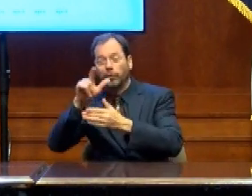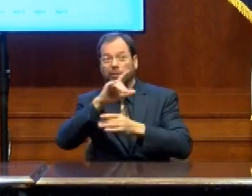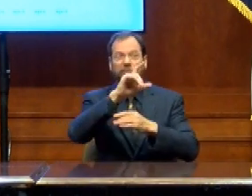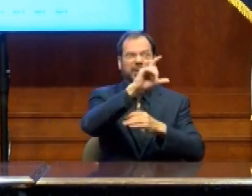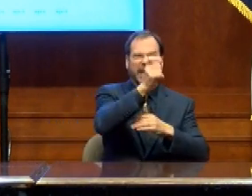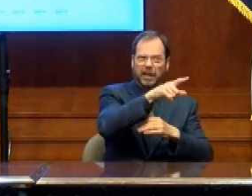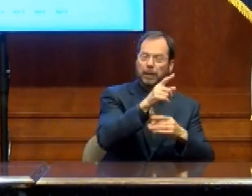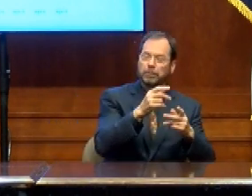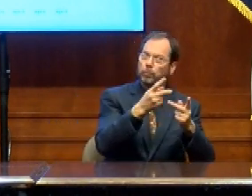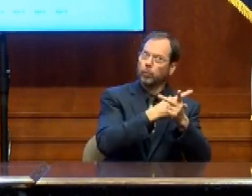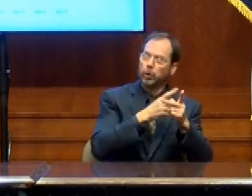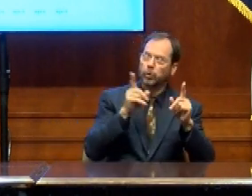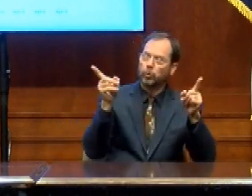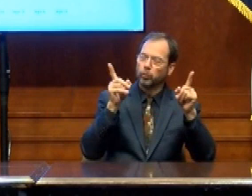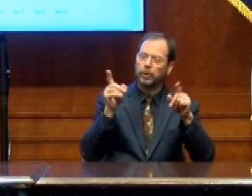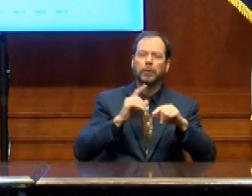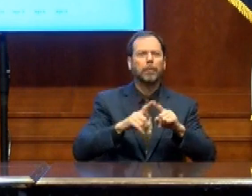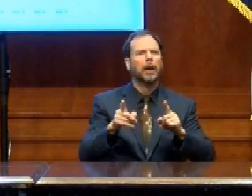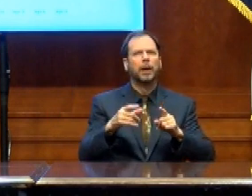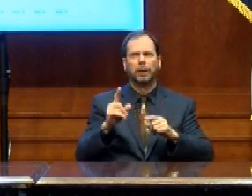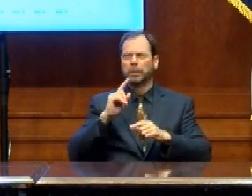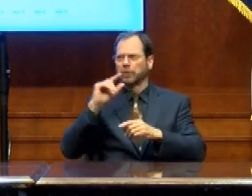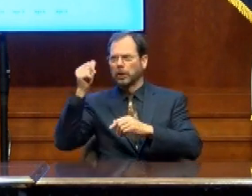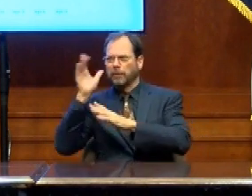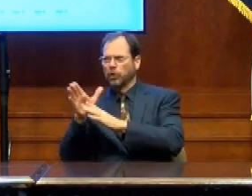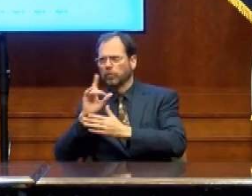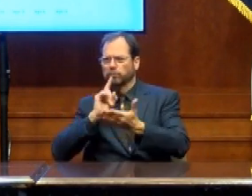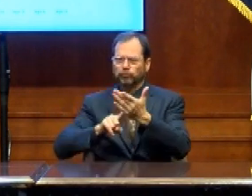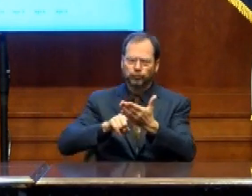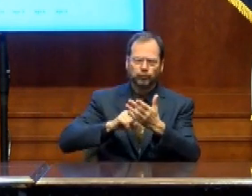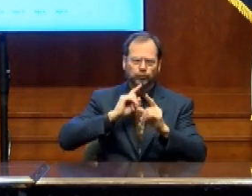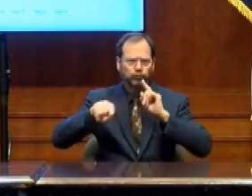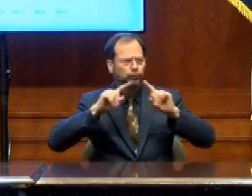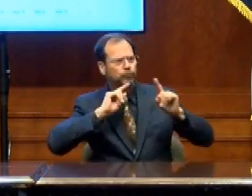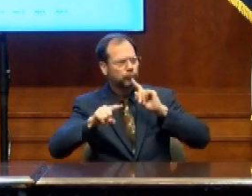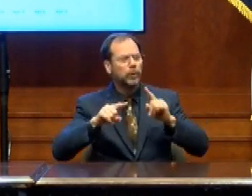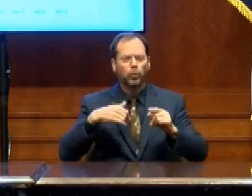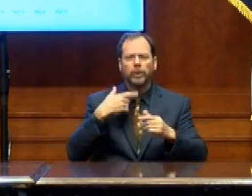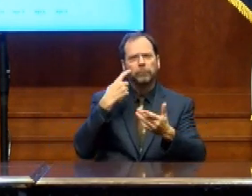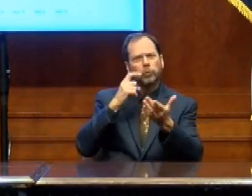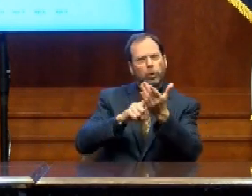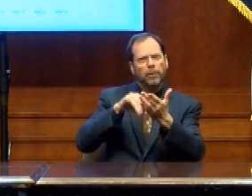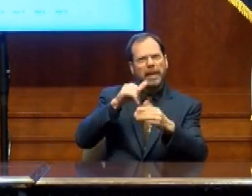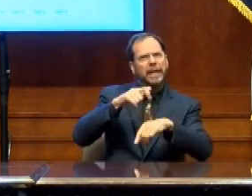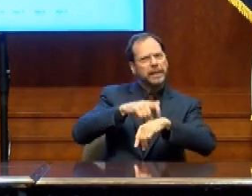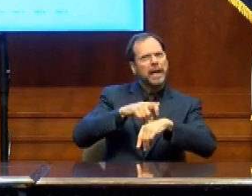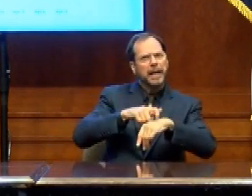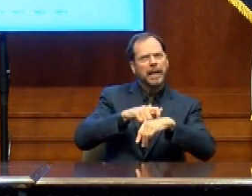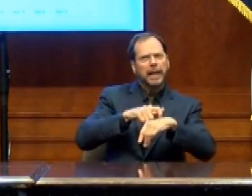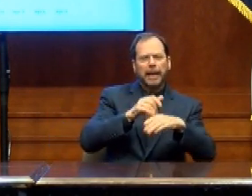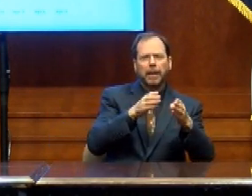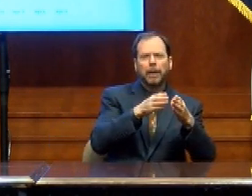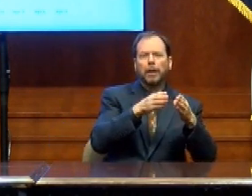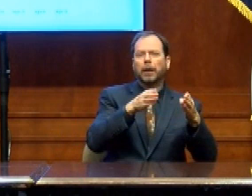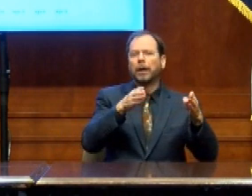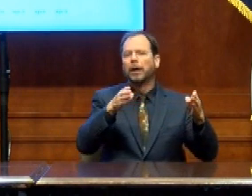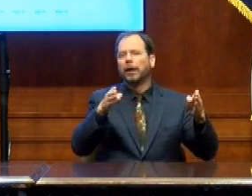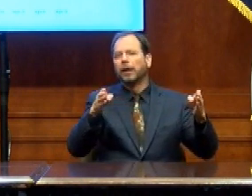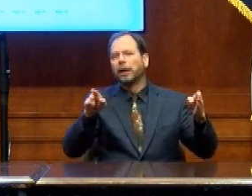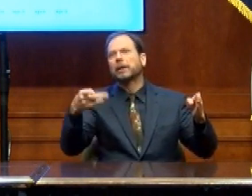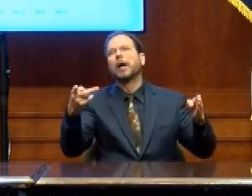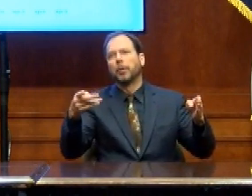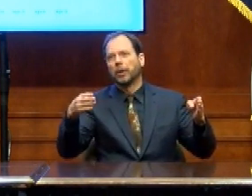Italy started out. But we've continued through the measures that the governor has put in place, seen that that time